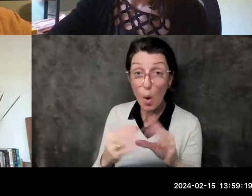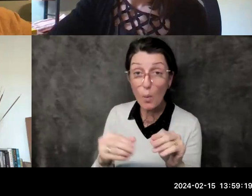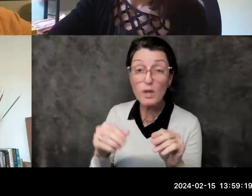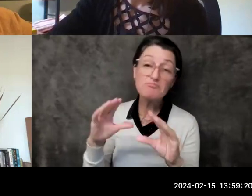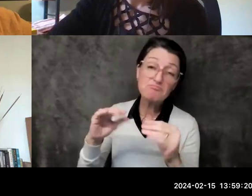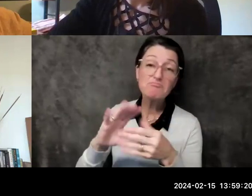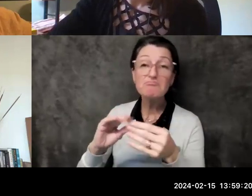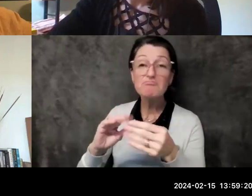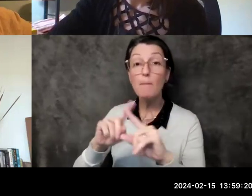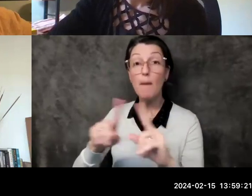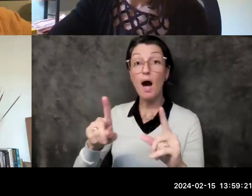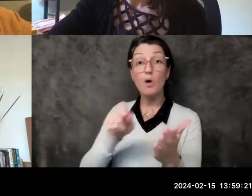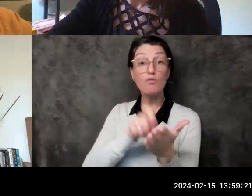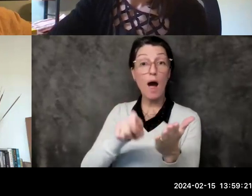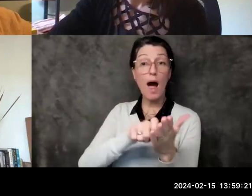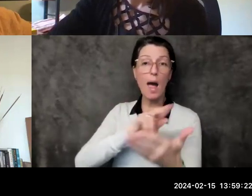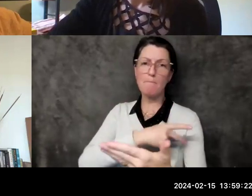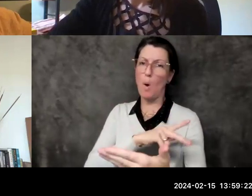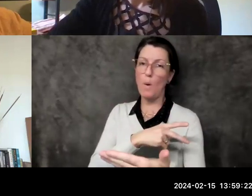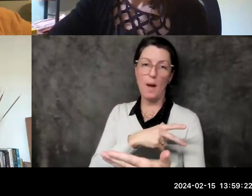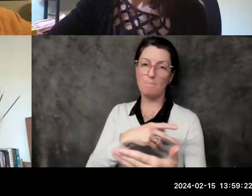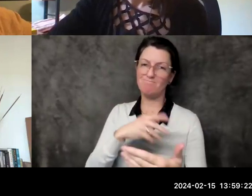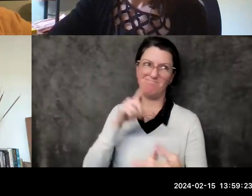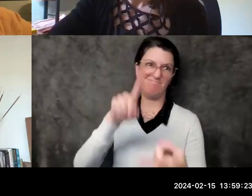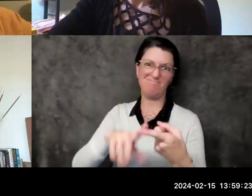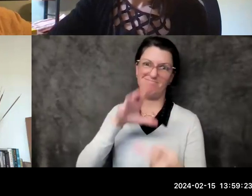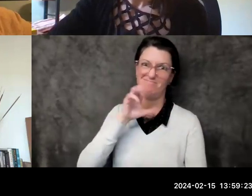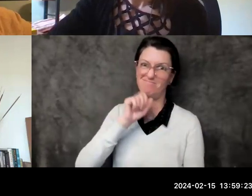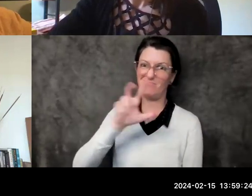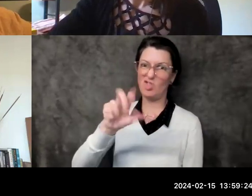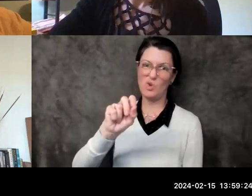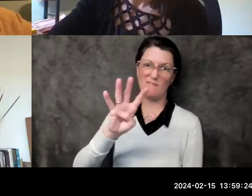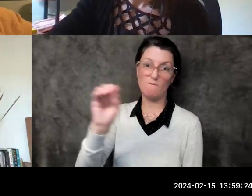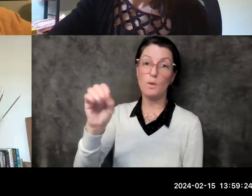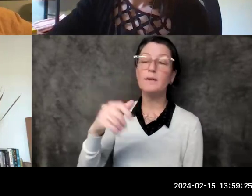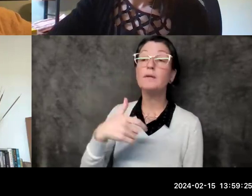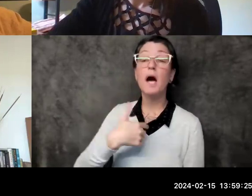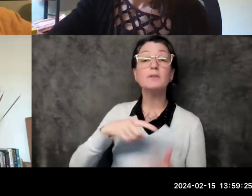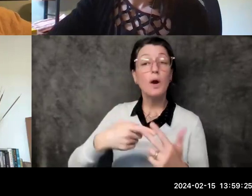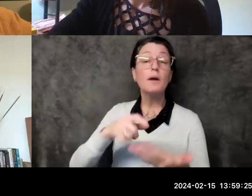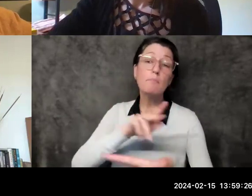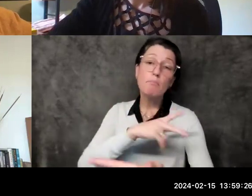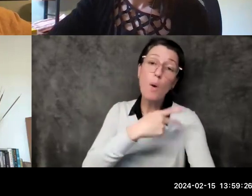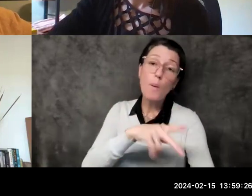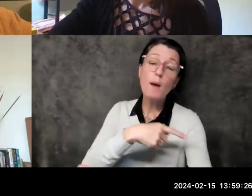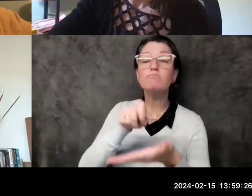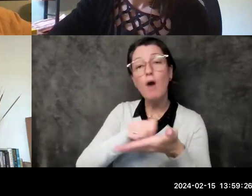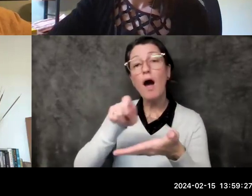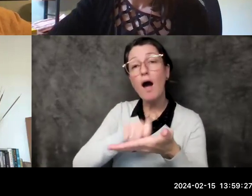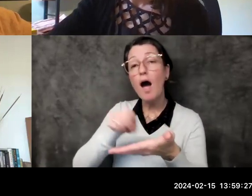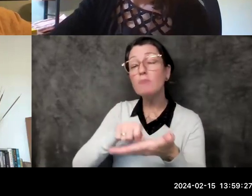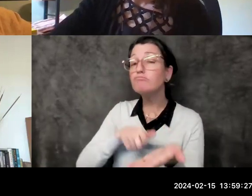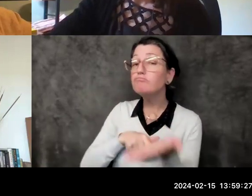poems. And then the more that I wrote and the more that I shared it, like other people started seeing me as a